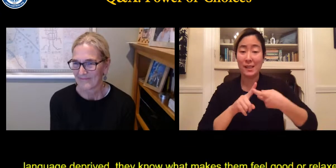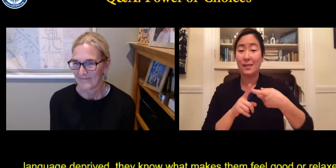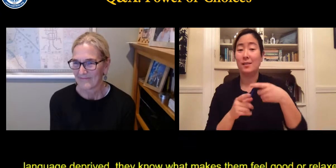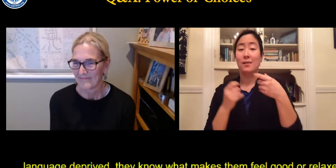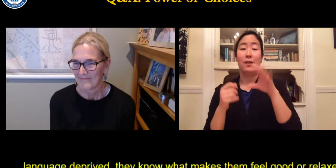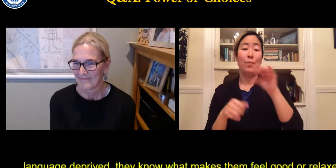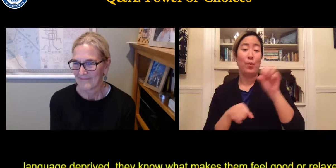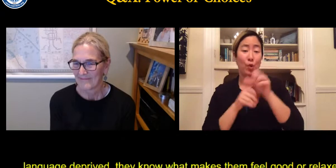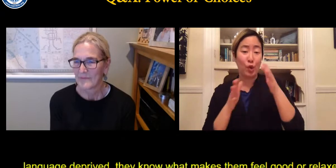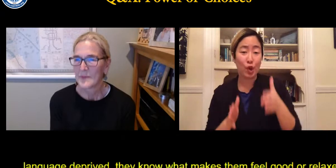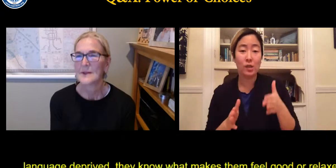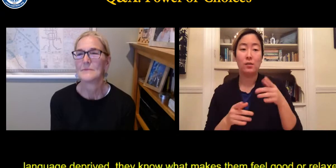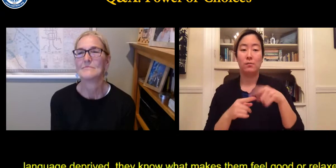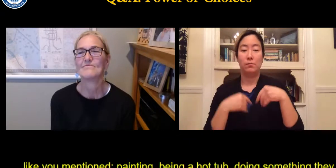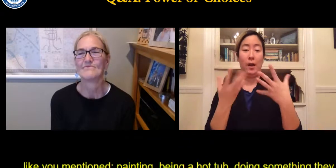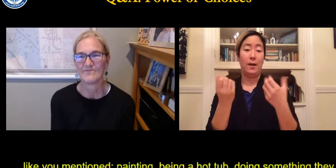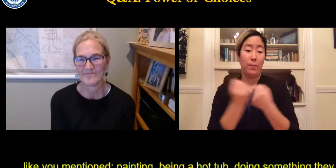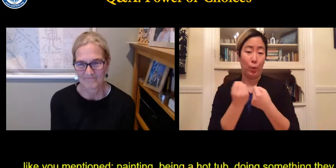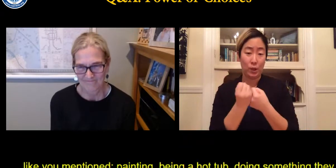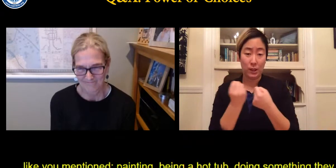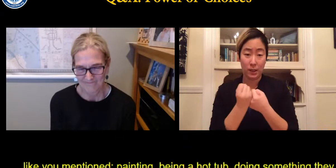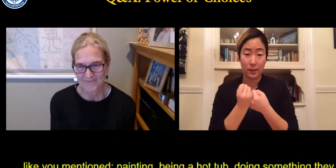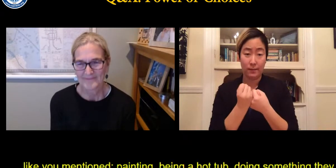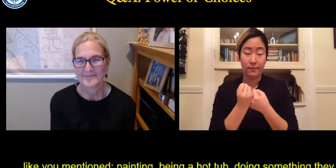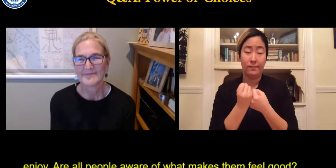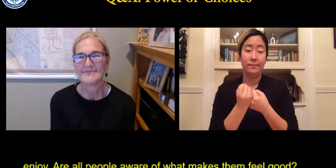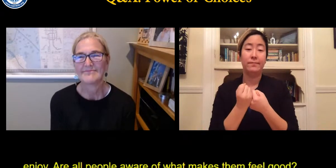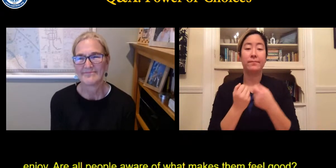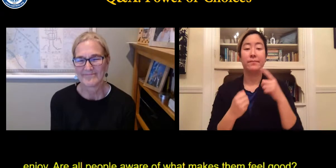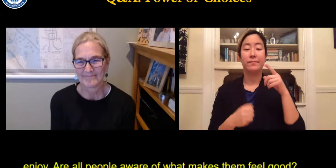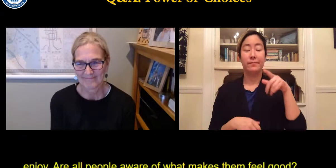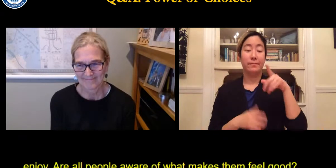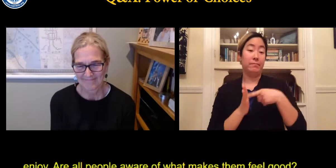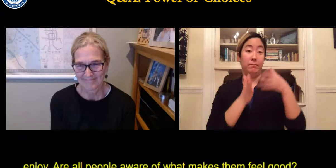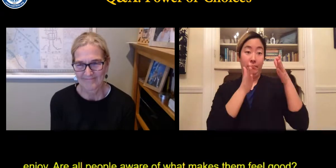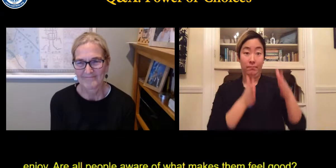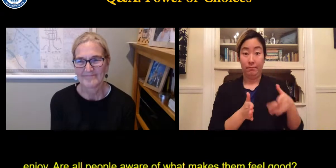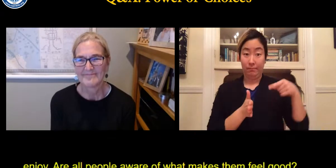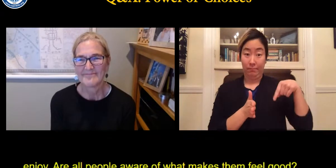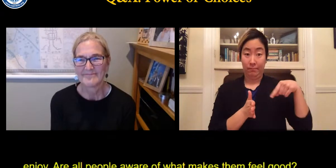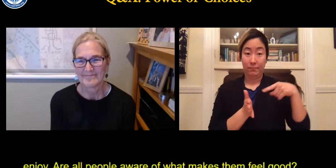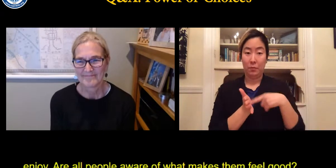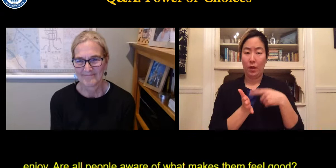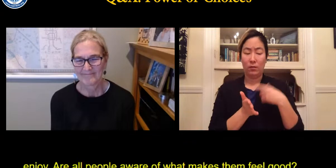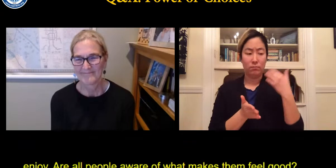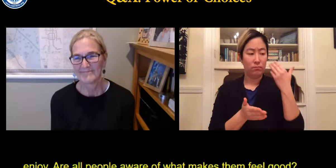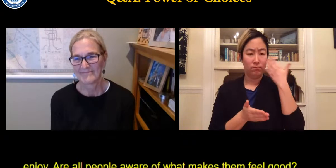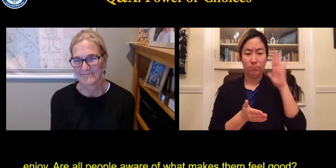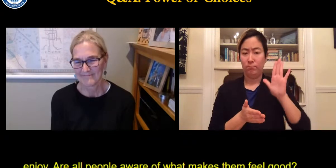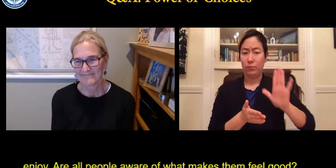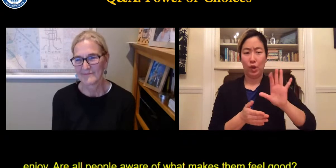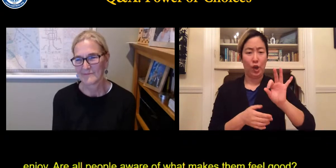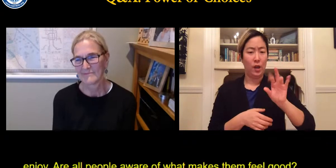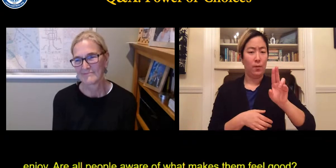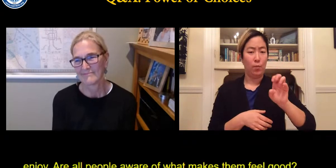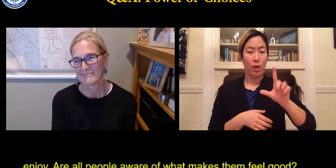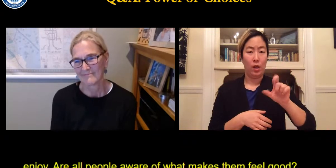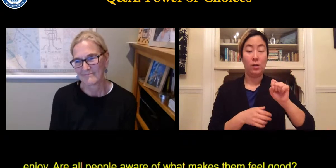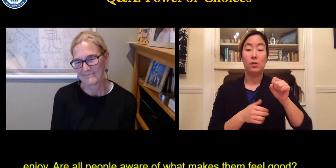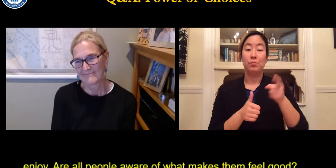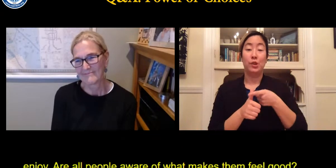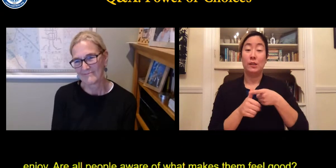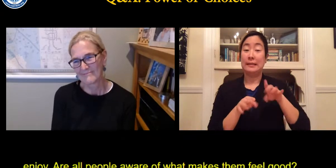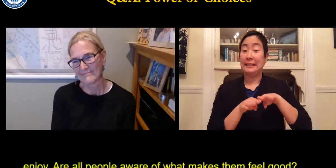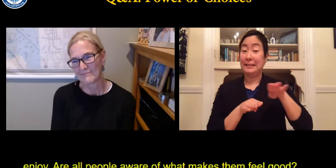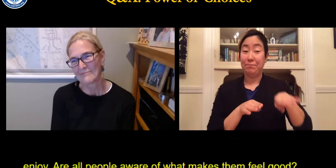Noel. No, not everyone is familiar with what relaxes them and helps them feel good, which is why we need to have family and friends